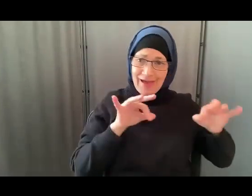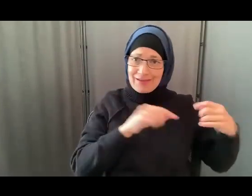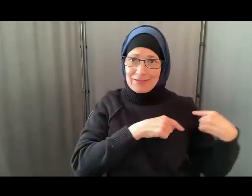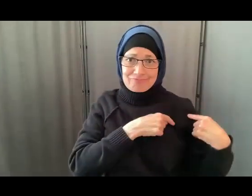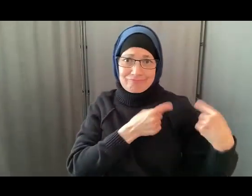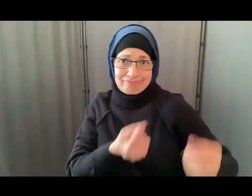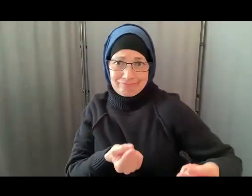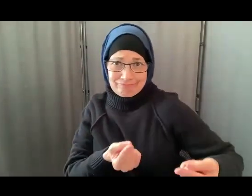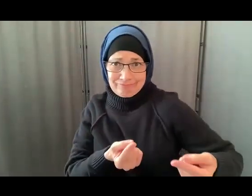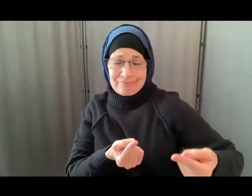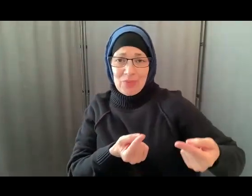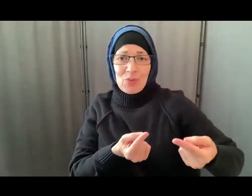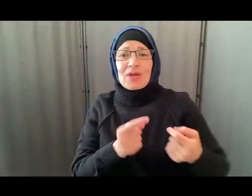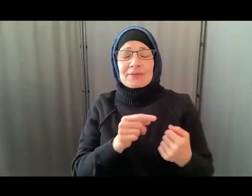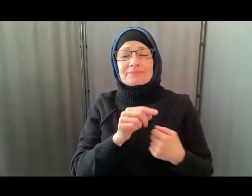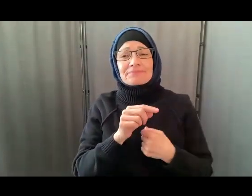give us